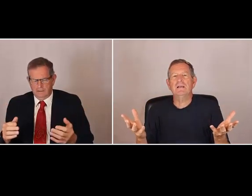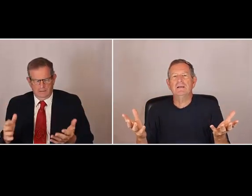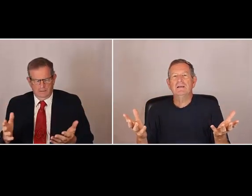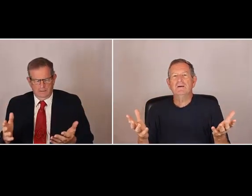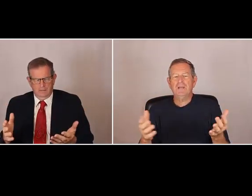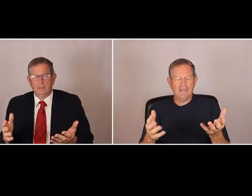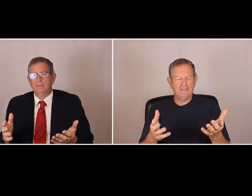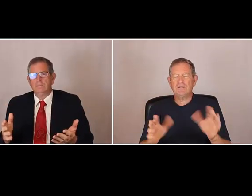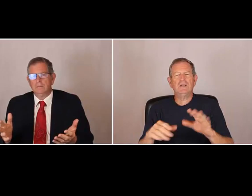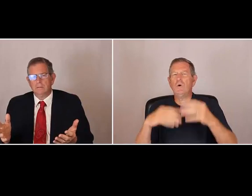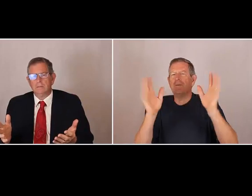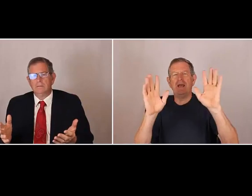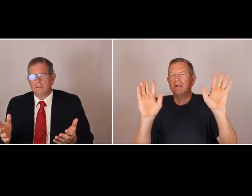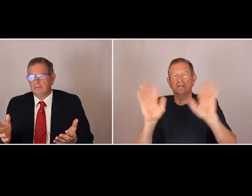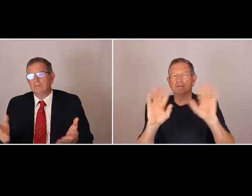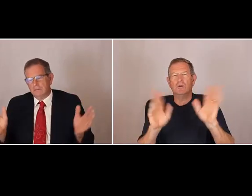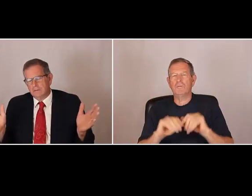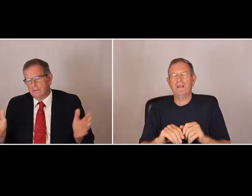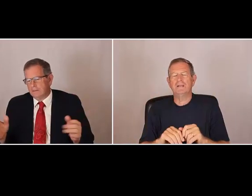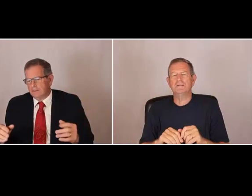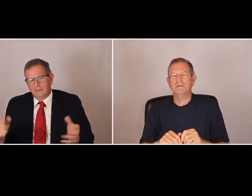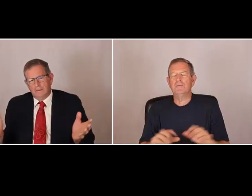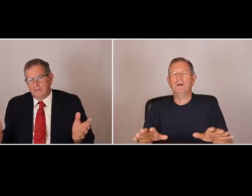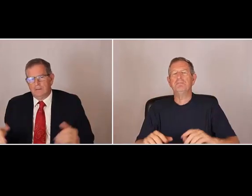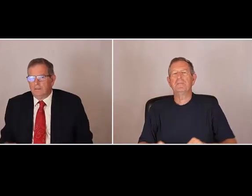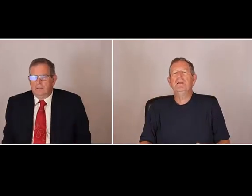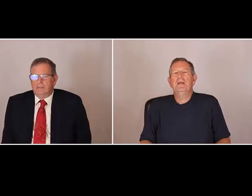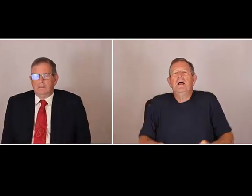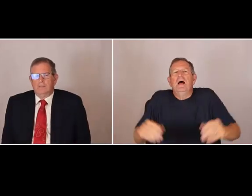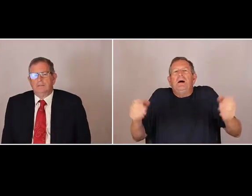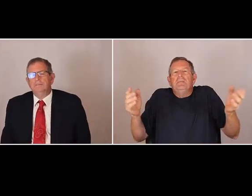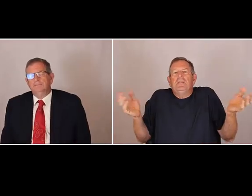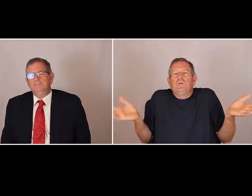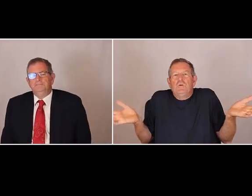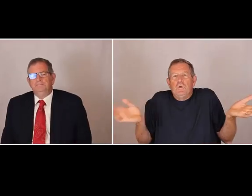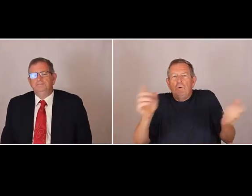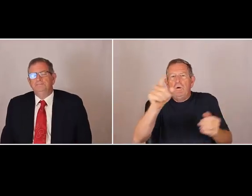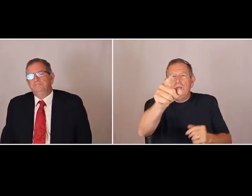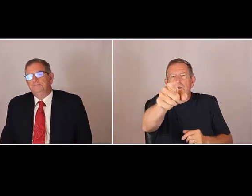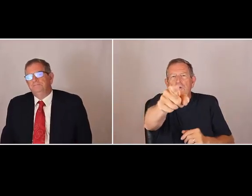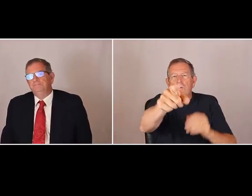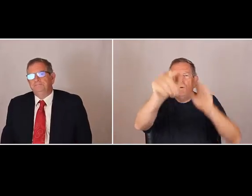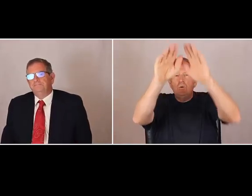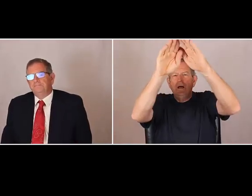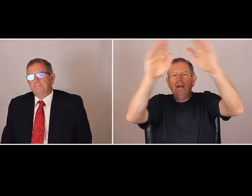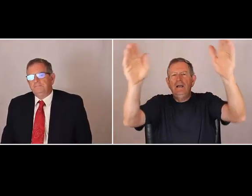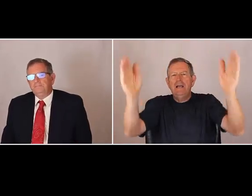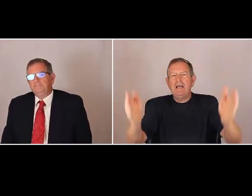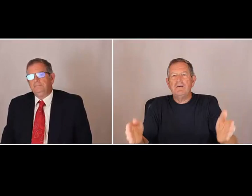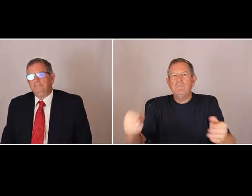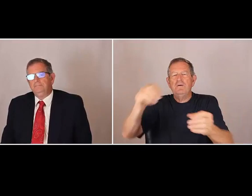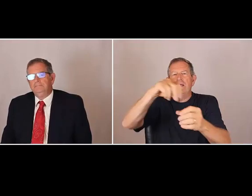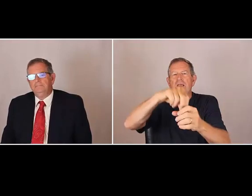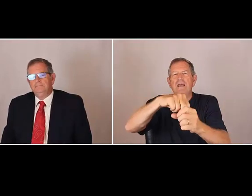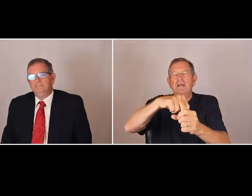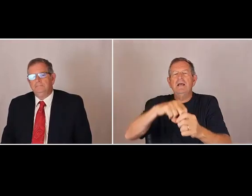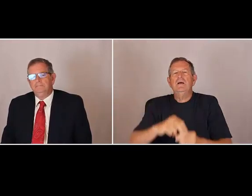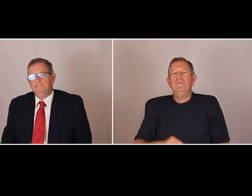saying. Okay, just ignore my hands. Ignore my hands. Here we go. Do you live in